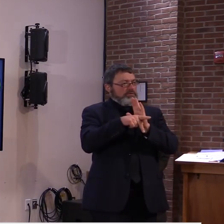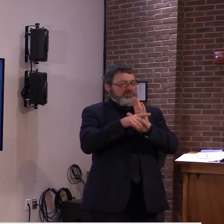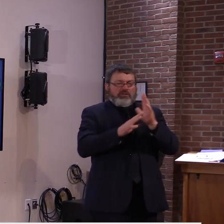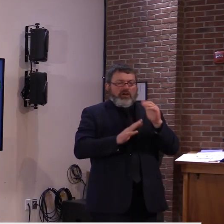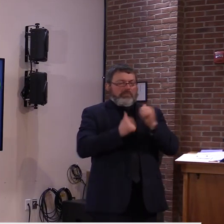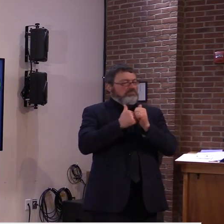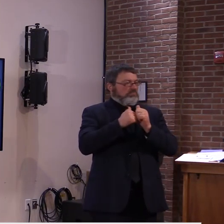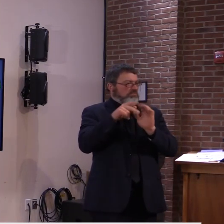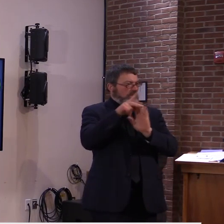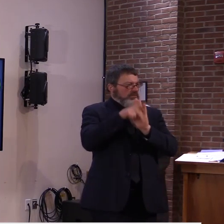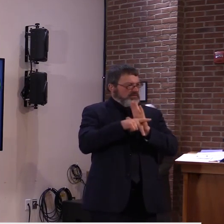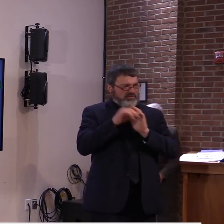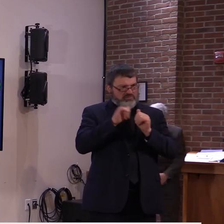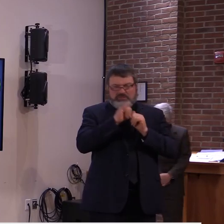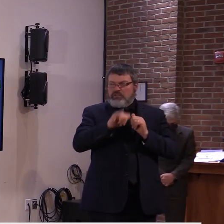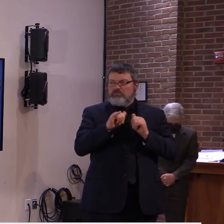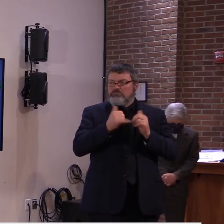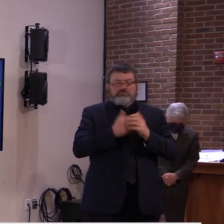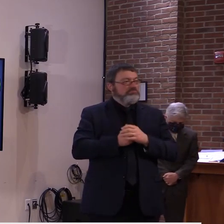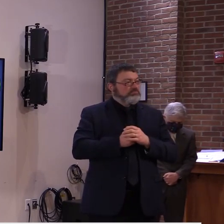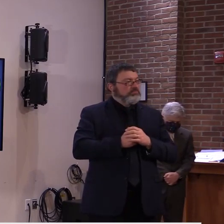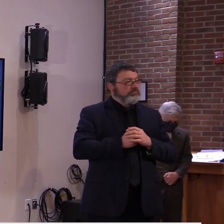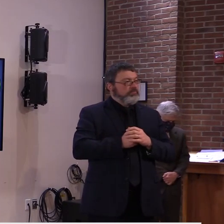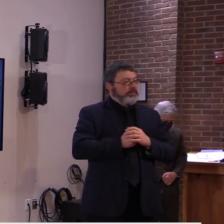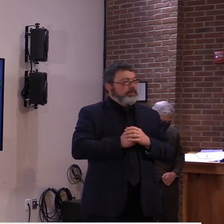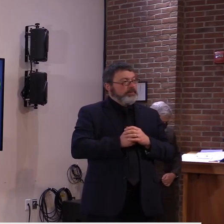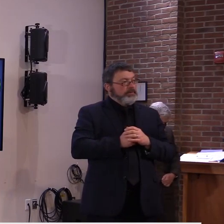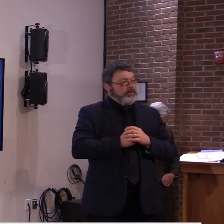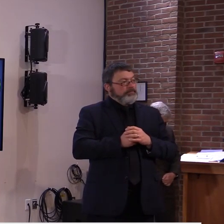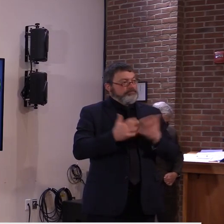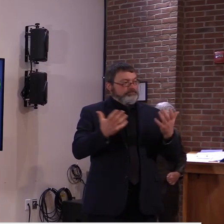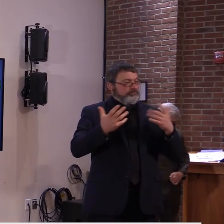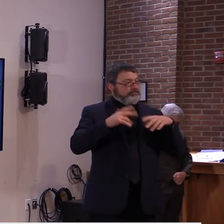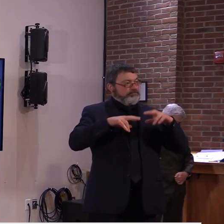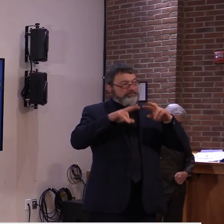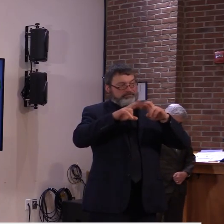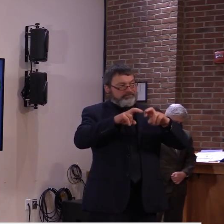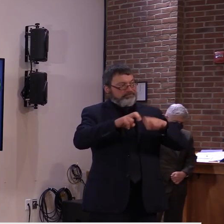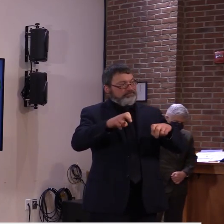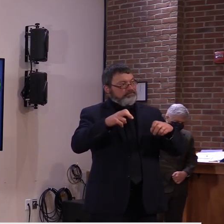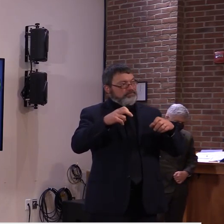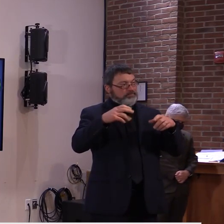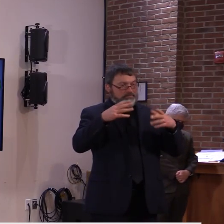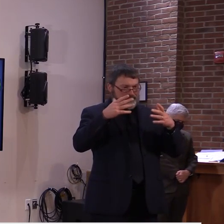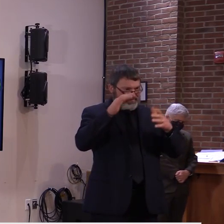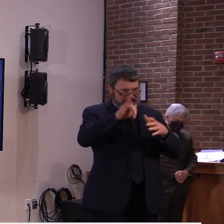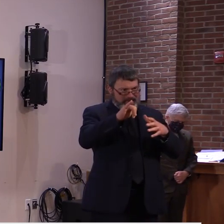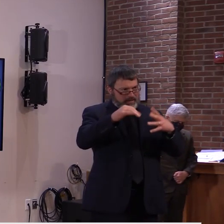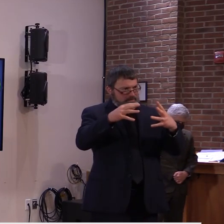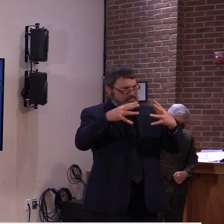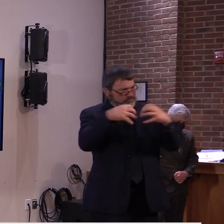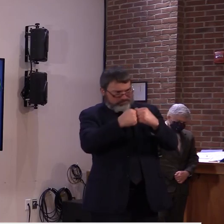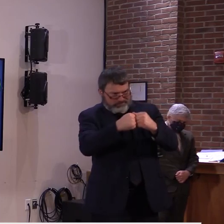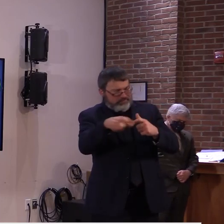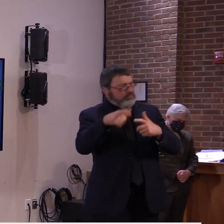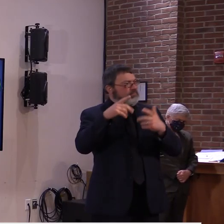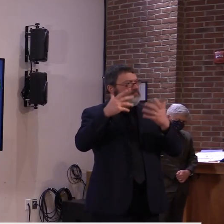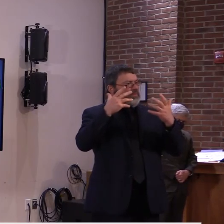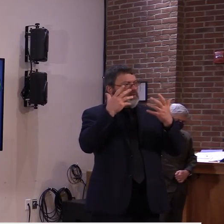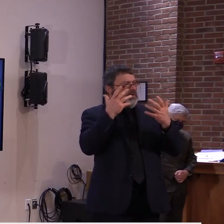it is part and parcel of everything that's going on right now. We are working on updates to policy